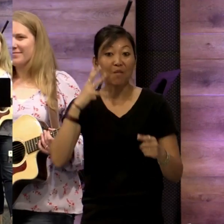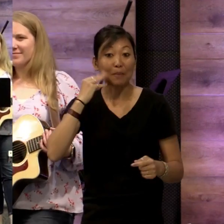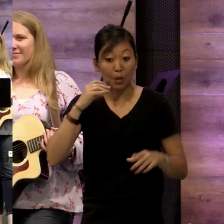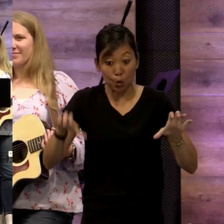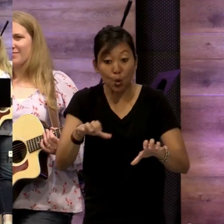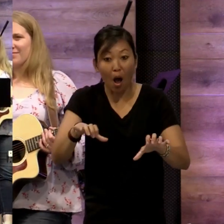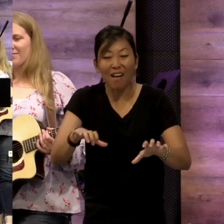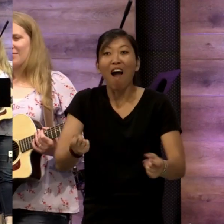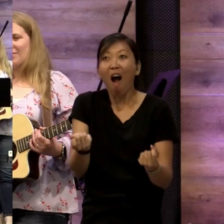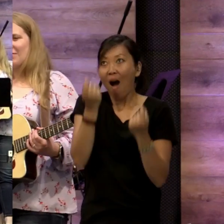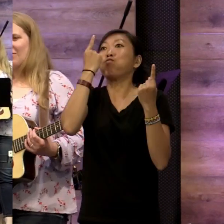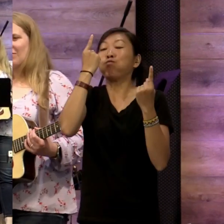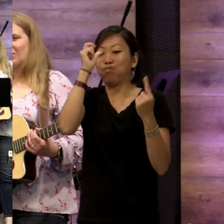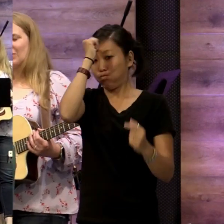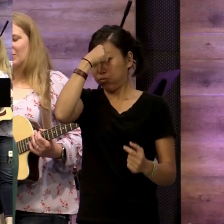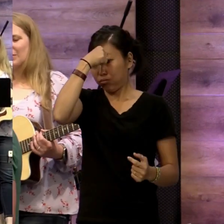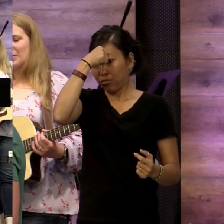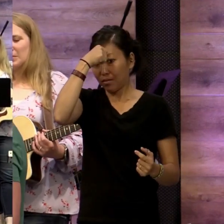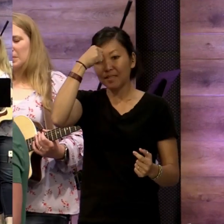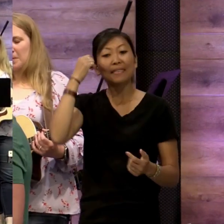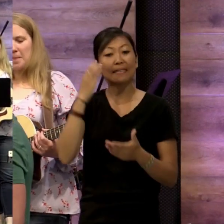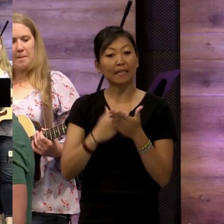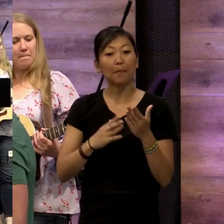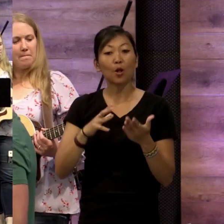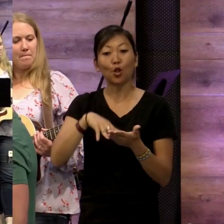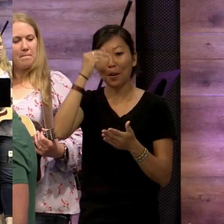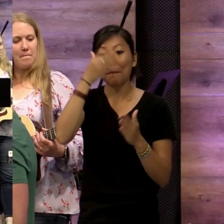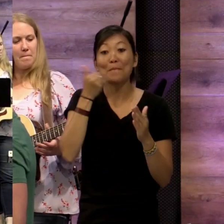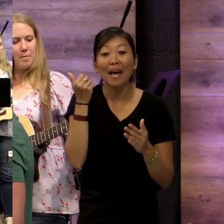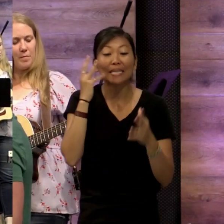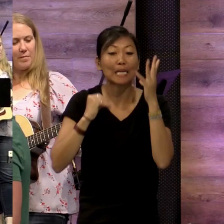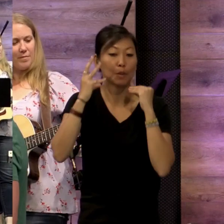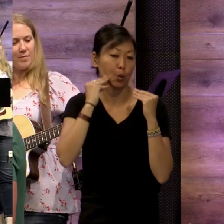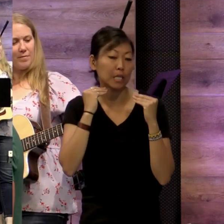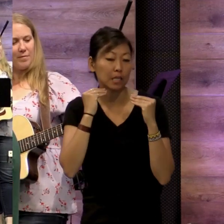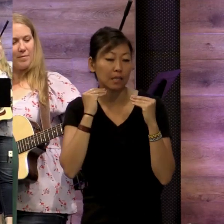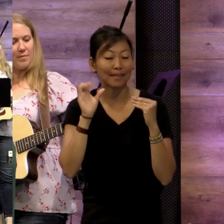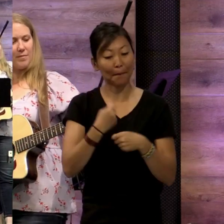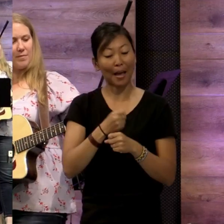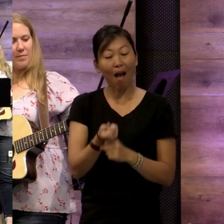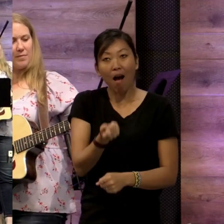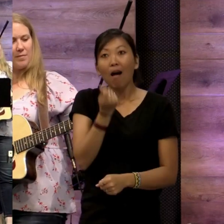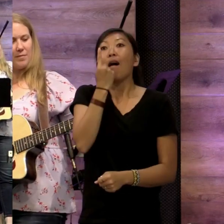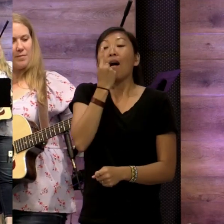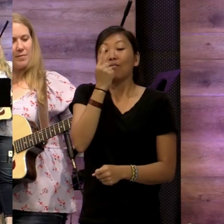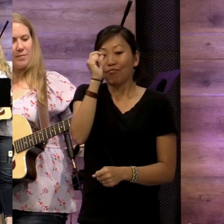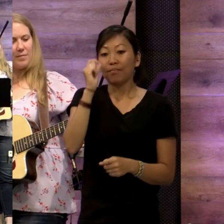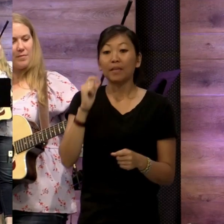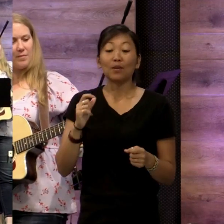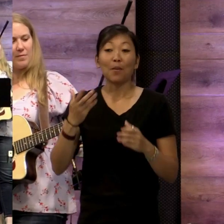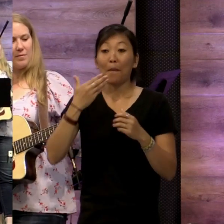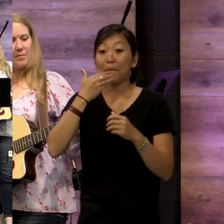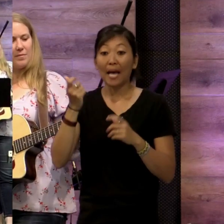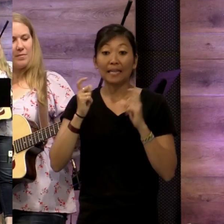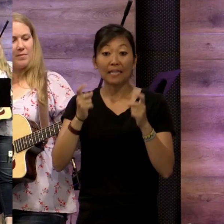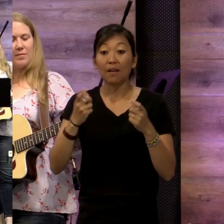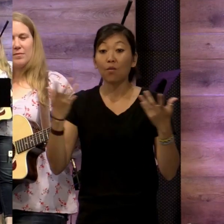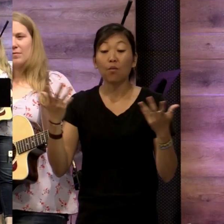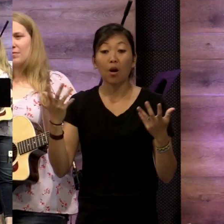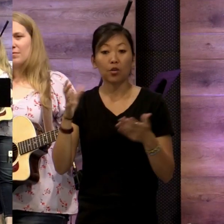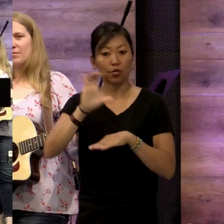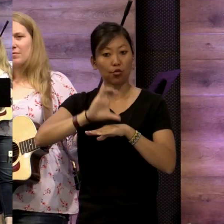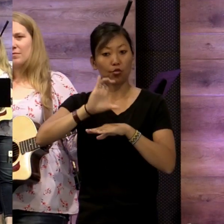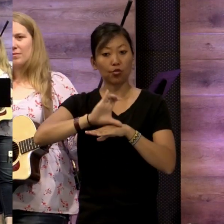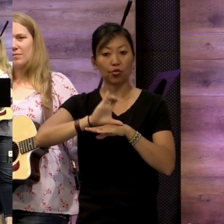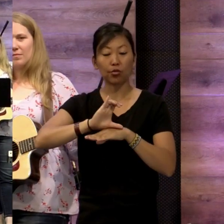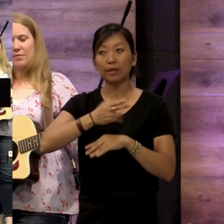like, got it. All of us, to a certain extent, like that makes it real. One of the great gifts of the sacraments or the ordinances